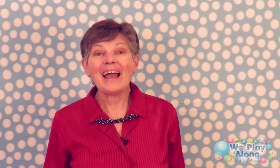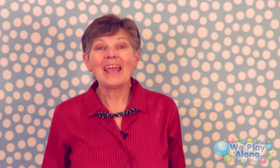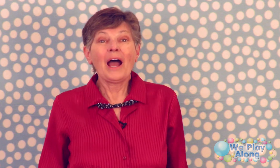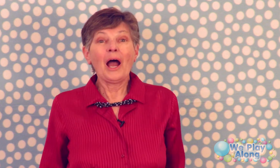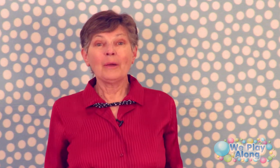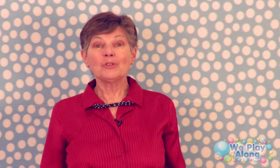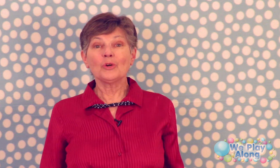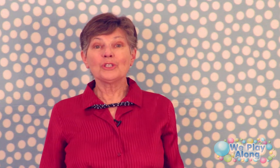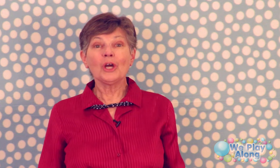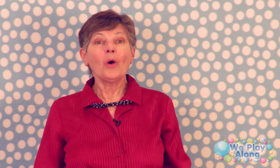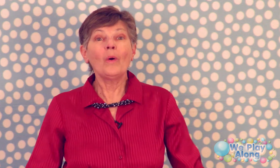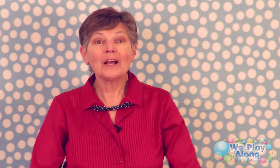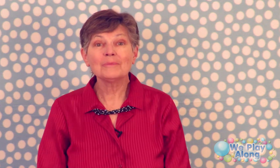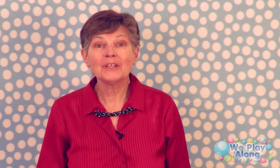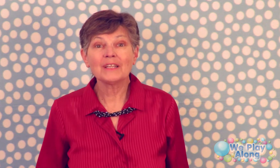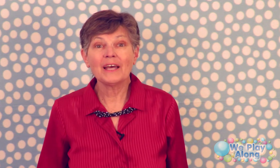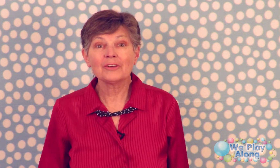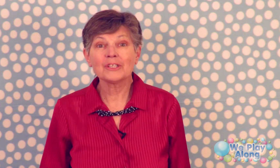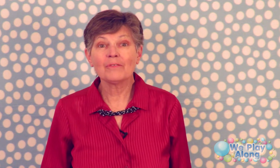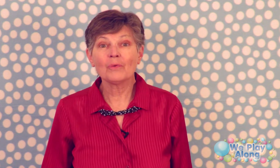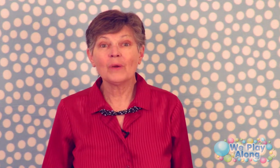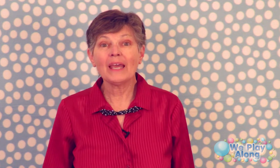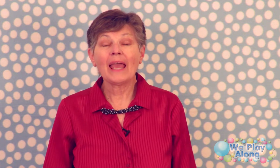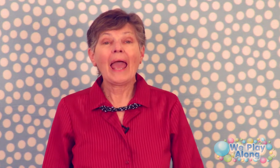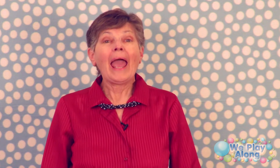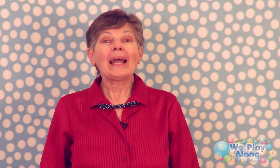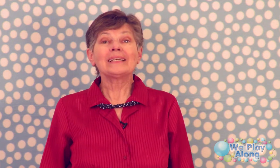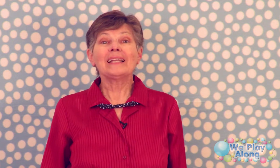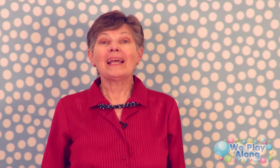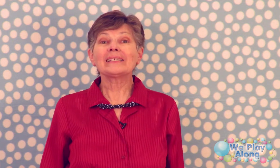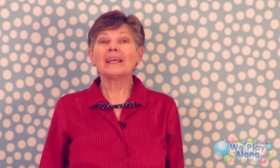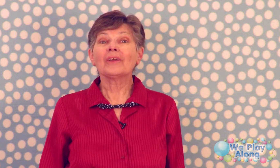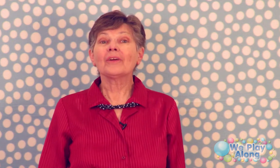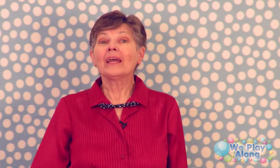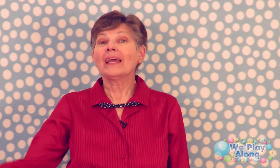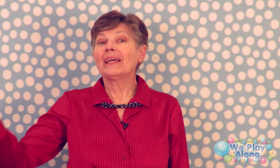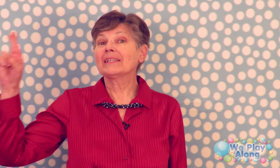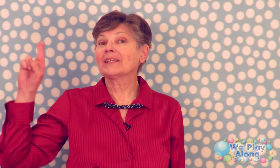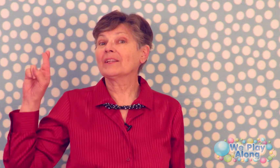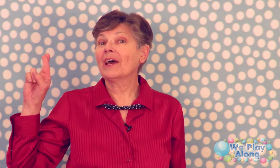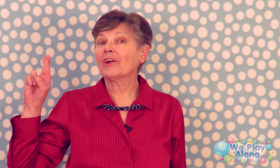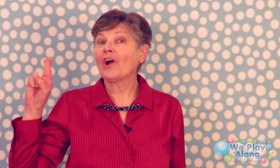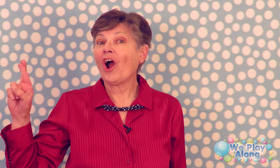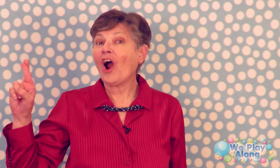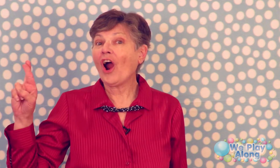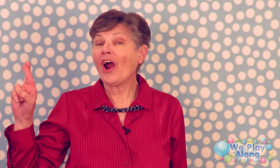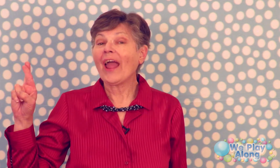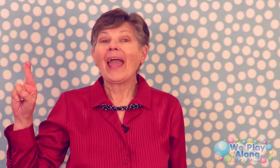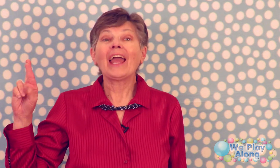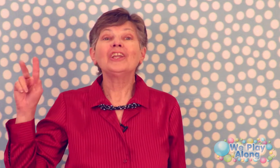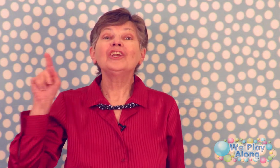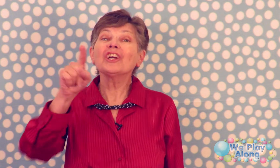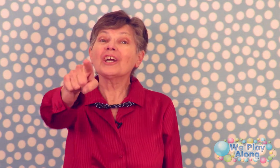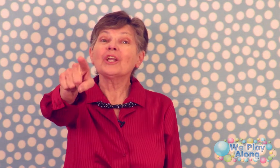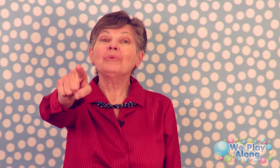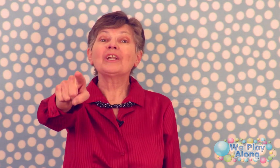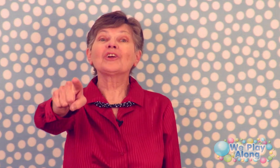Hi, I'm Georgia. Welcome to the letters of the week, and today's letter is the letter R, and you're going to be